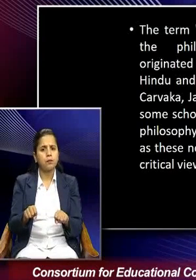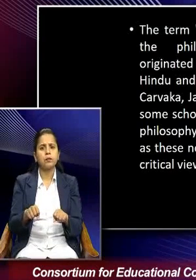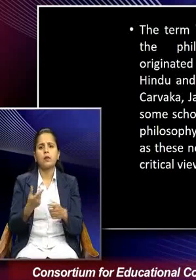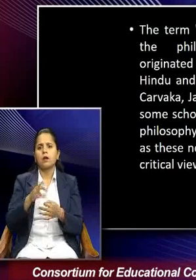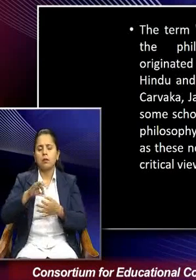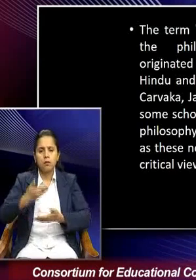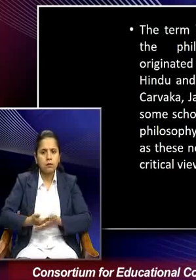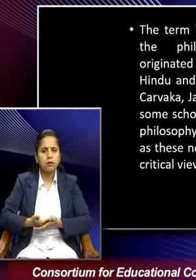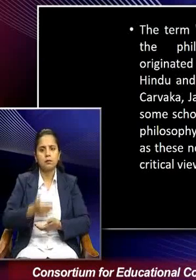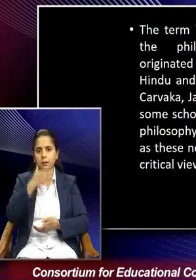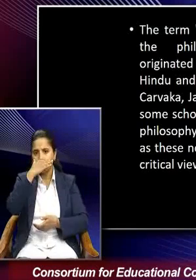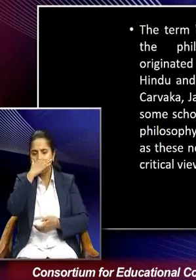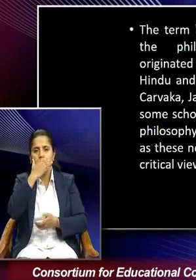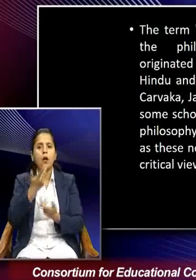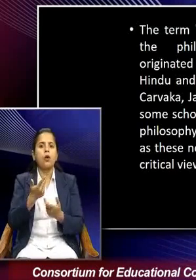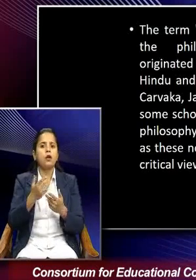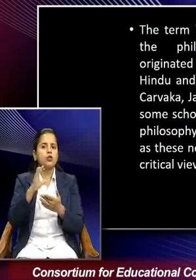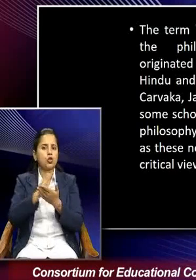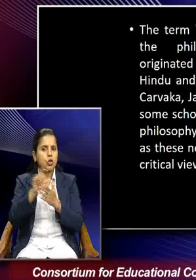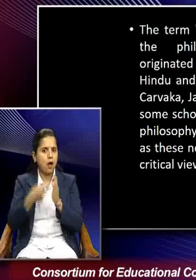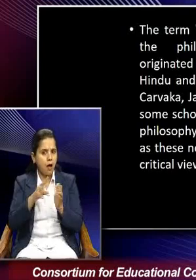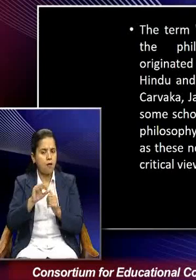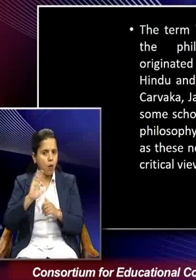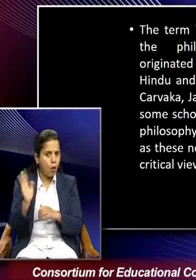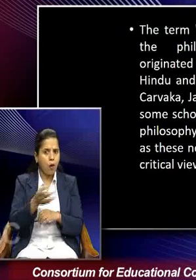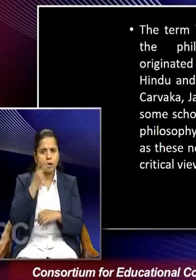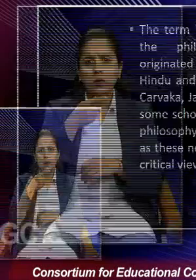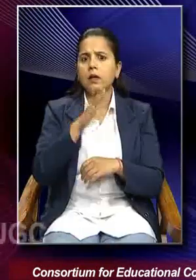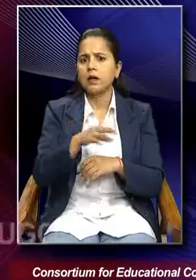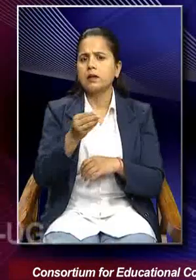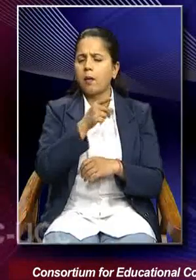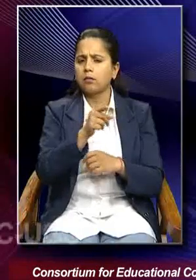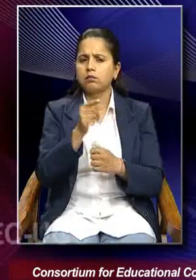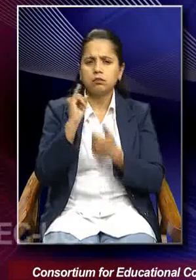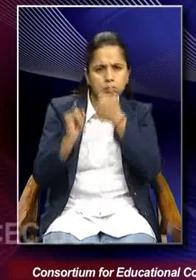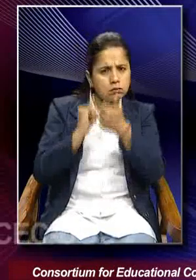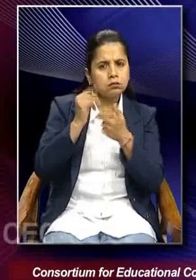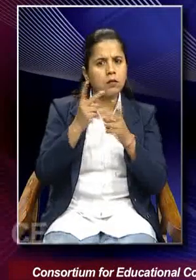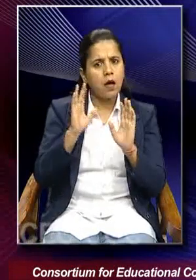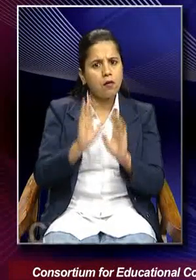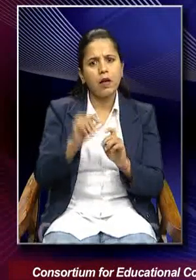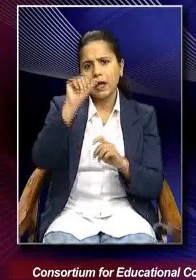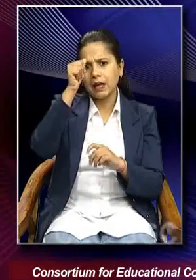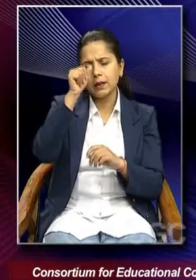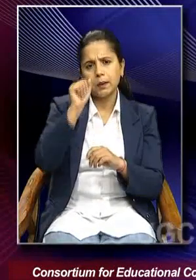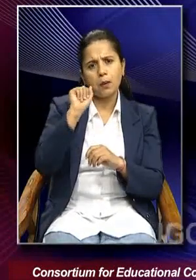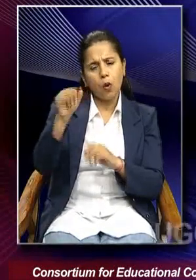Buddhism, Jainism or the Charvak, they often hold critical views of Hindu